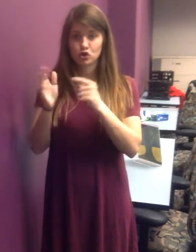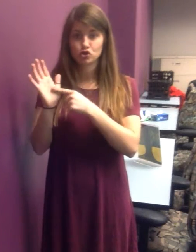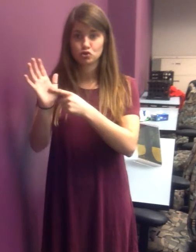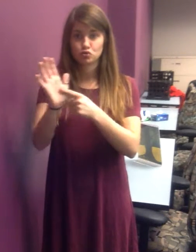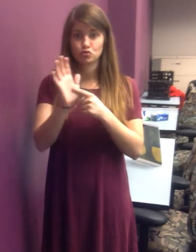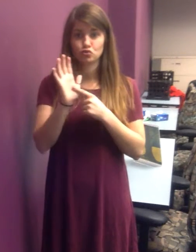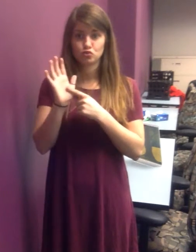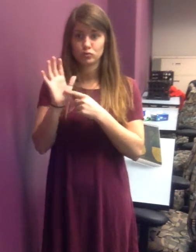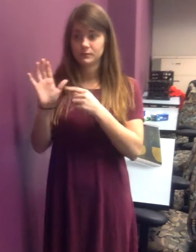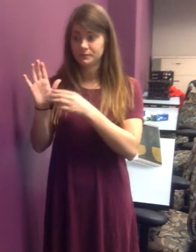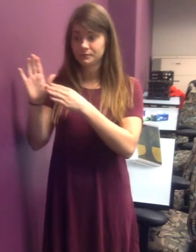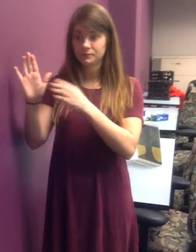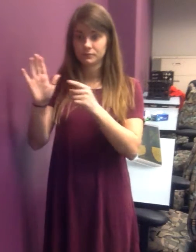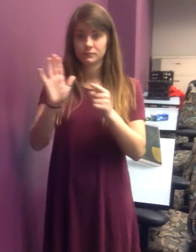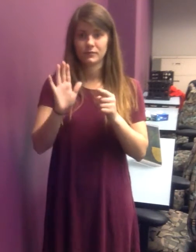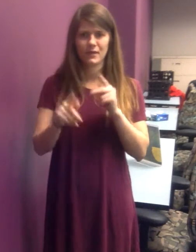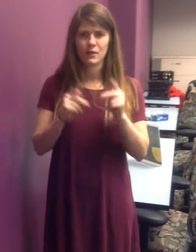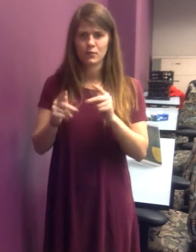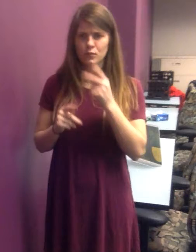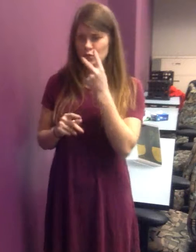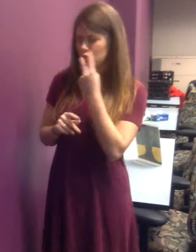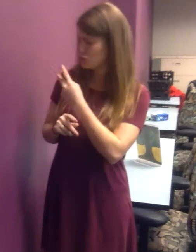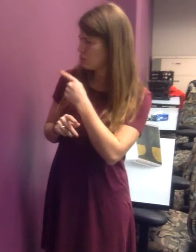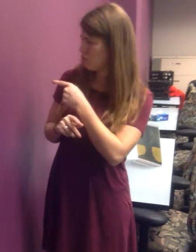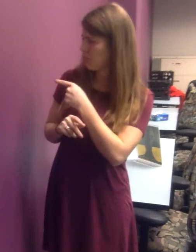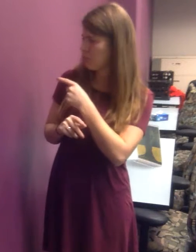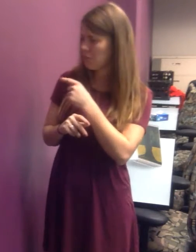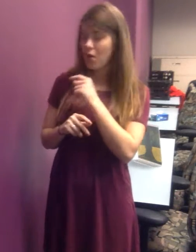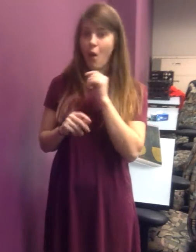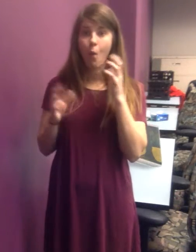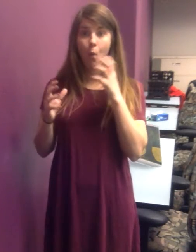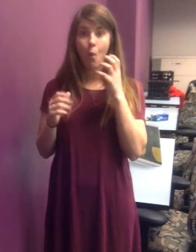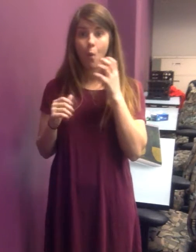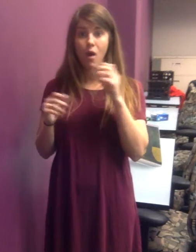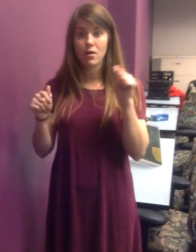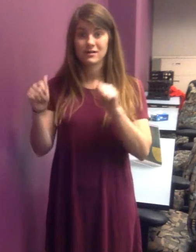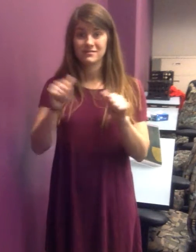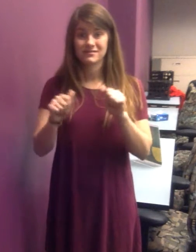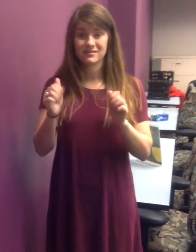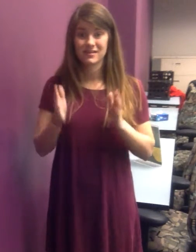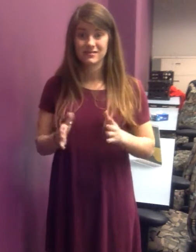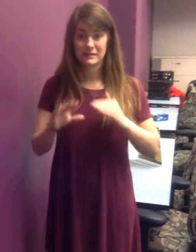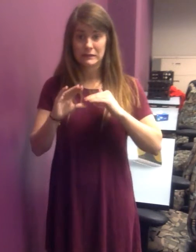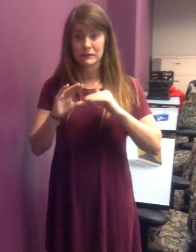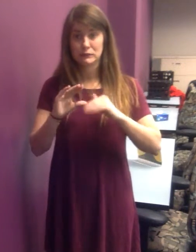honor. Now they're being revealed as not having a sense of shame. A few suspicious-seeming emails taken out of context would become